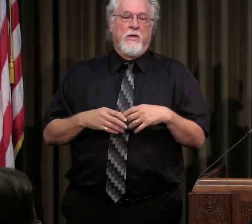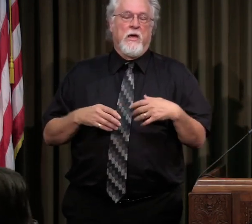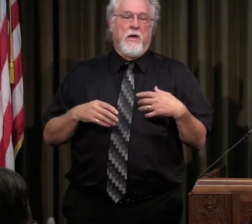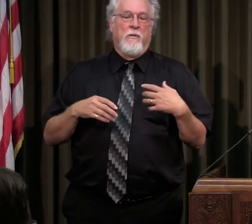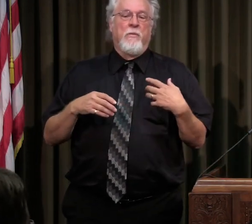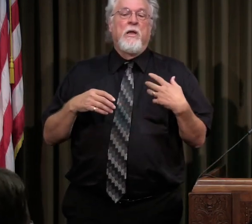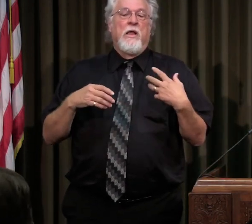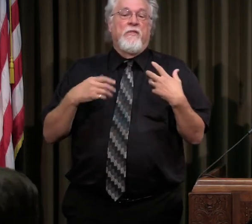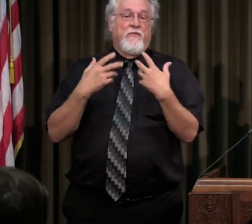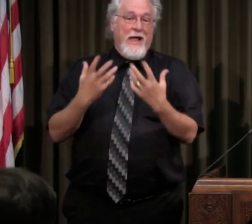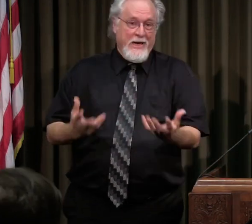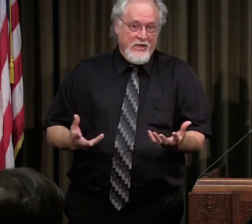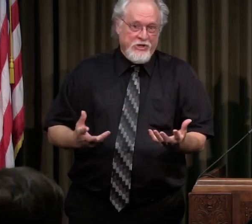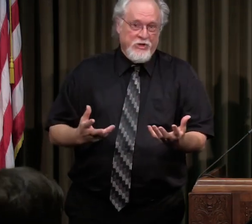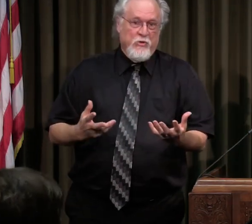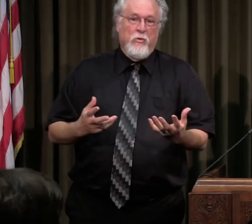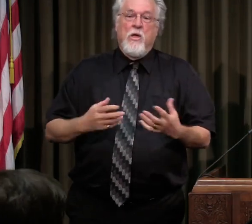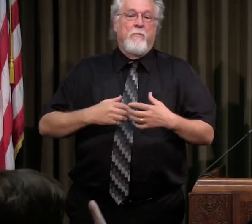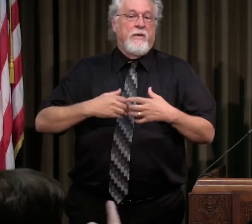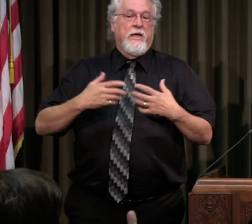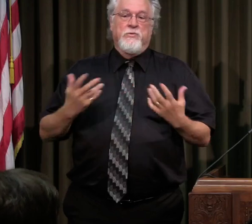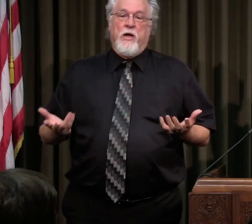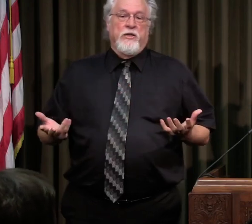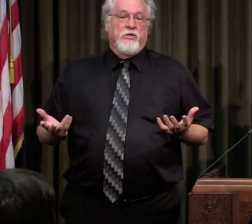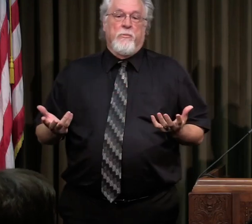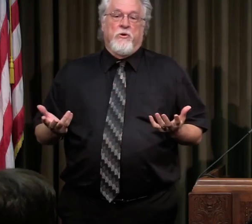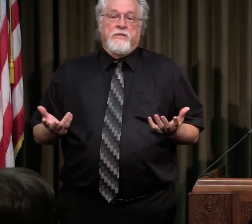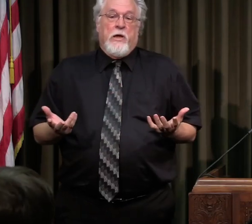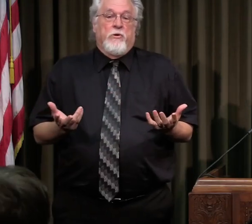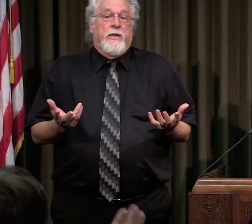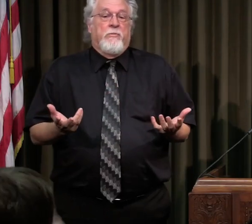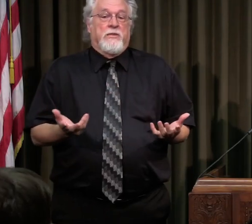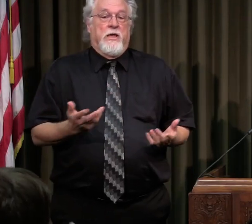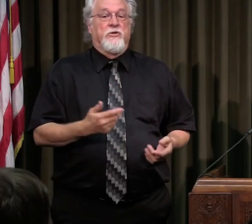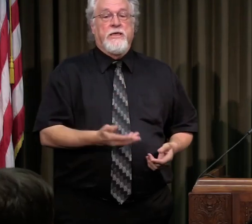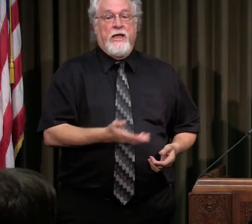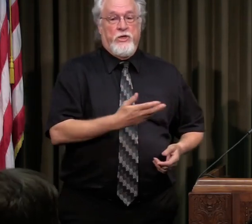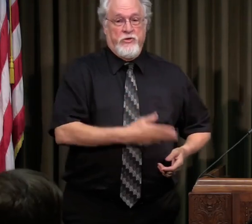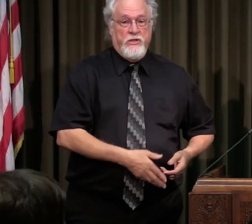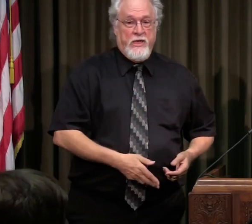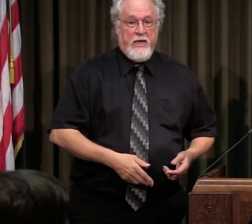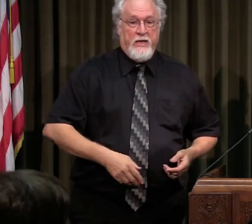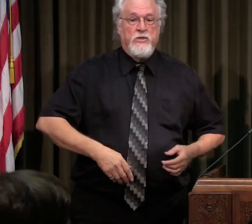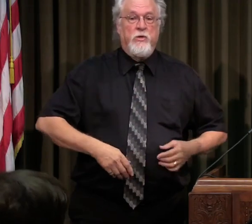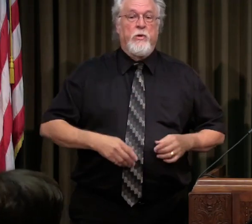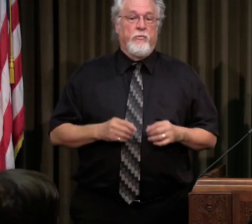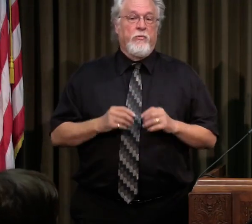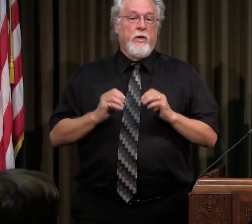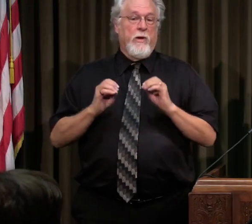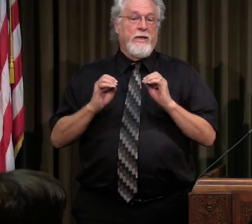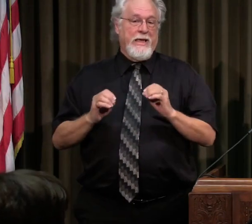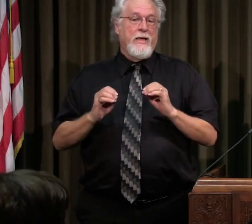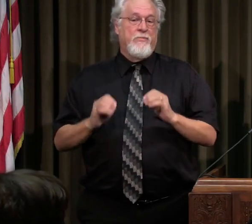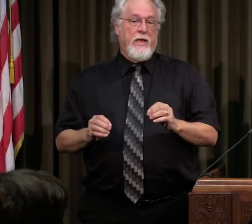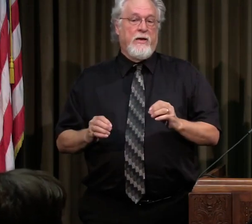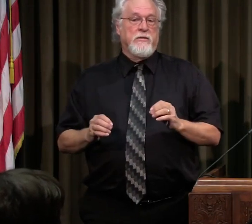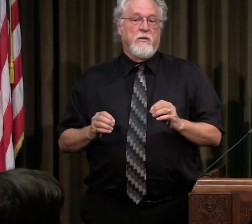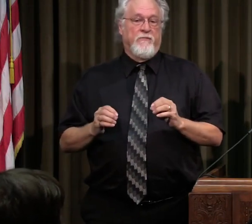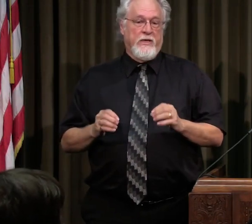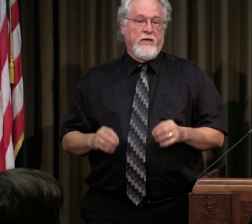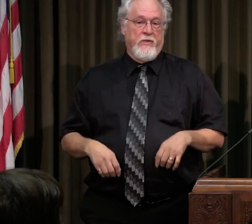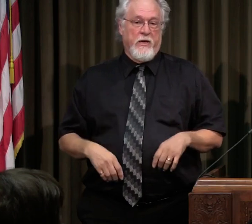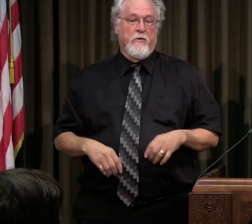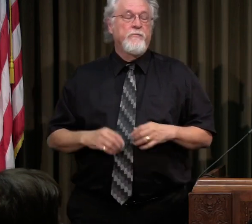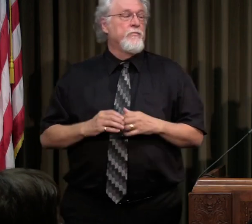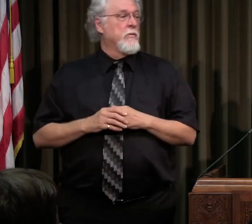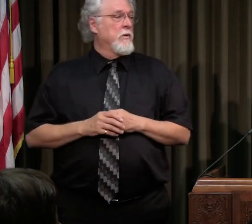about that issue, because without interpreters, I wouldn't be able to understand you today. So we would really want to keep that